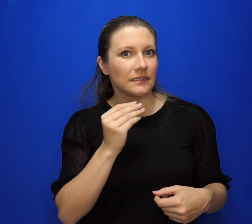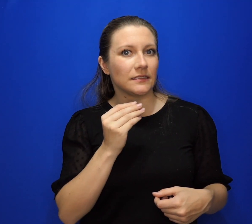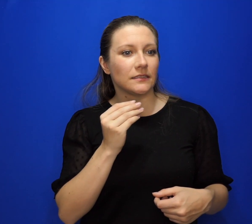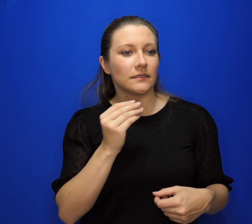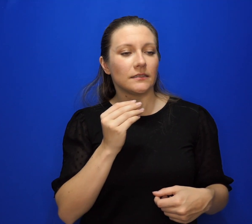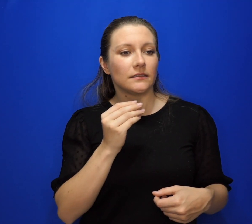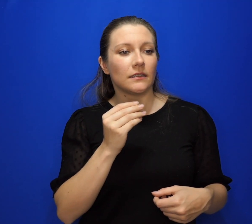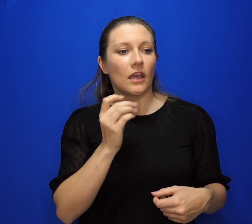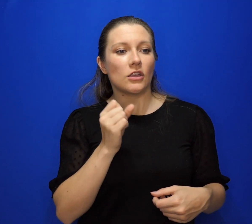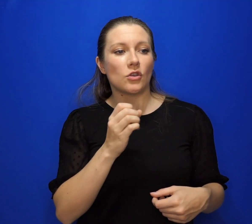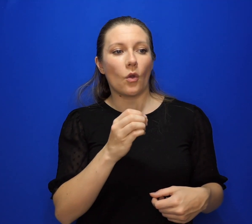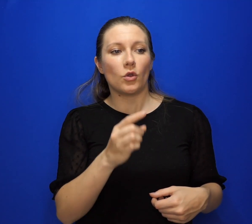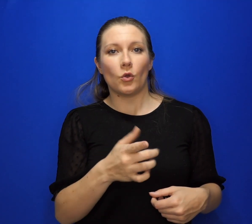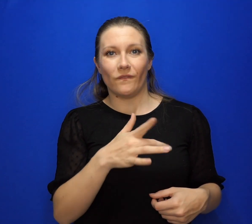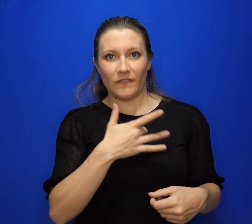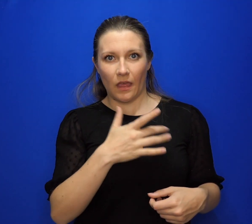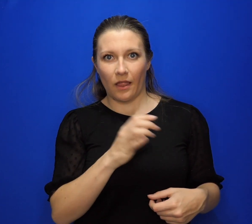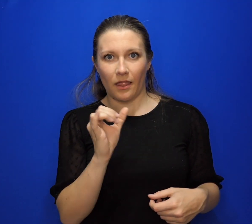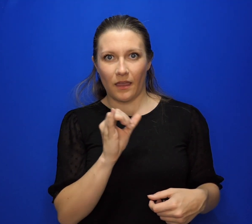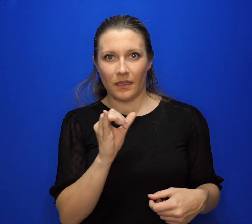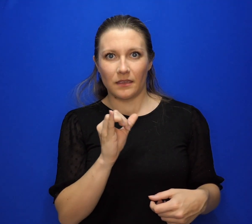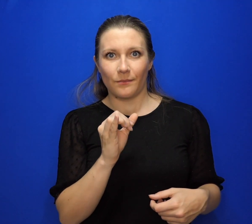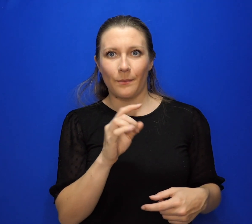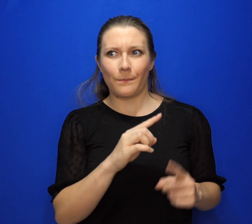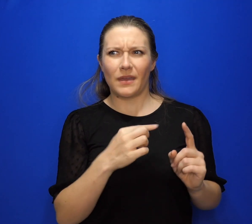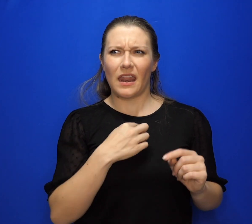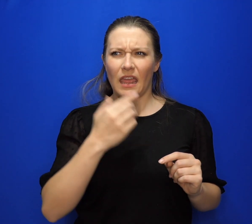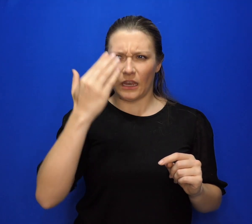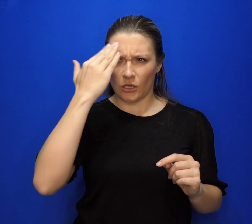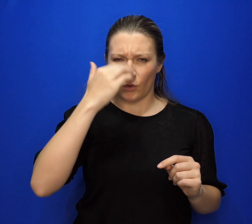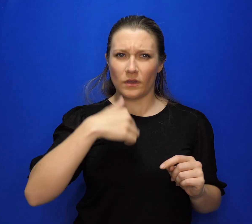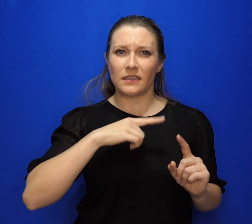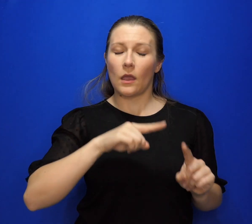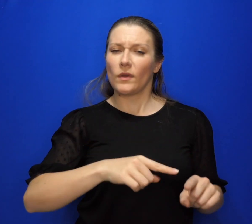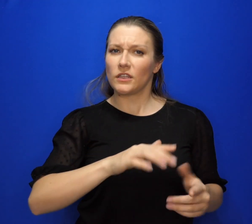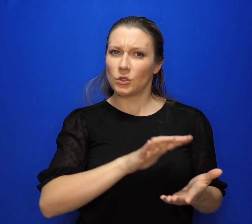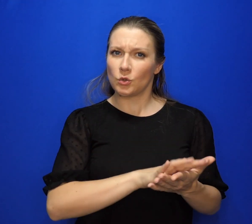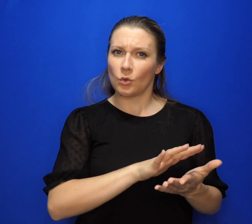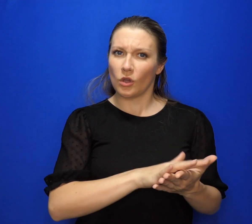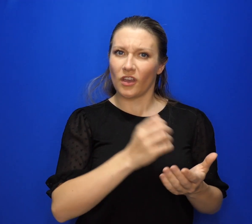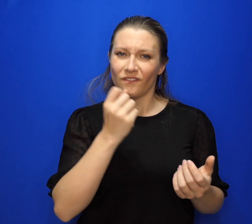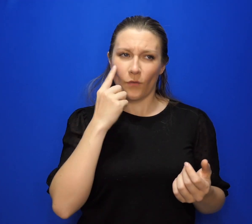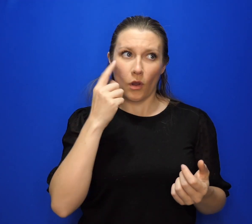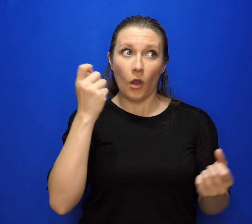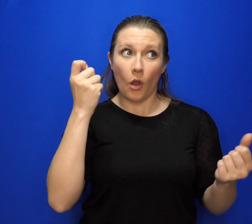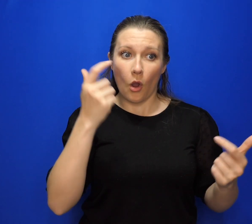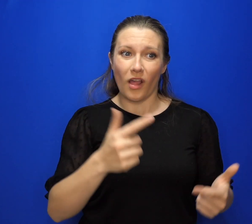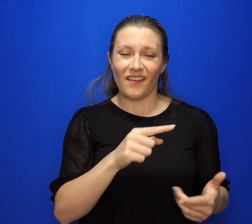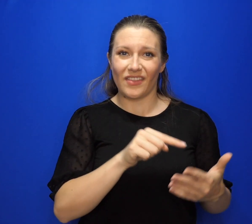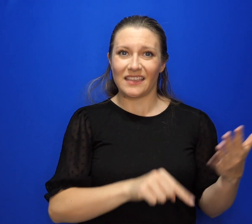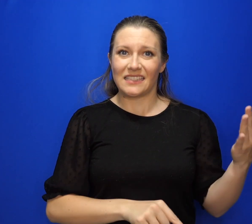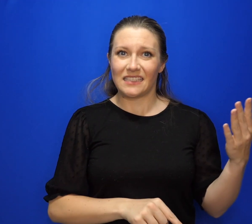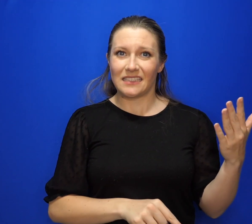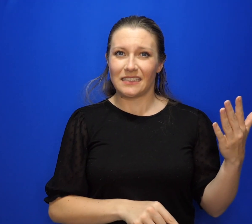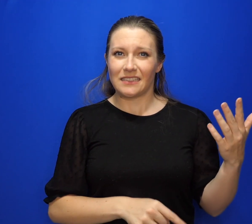like, but I know because I went to school for all of this, right? Yeah. I used to tell